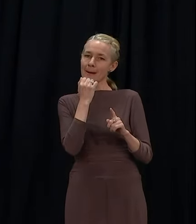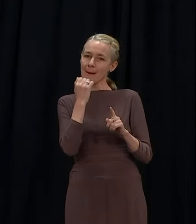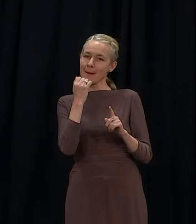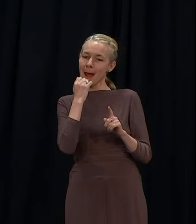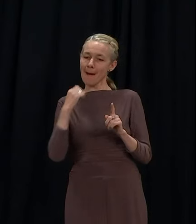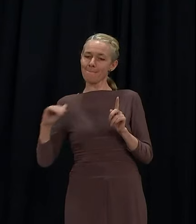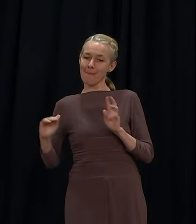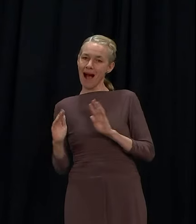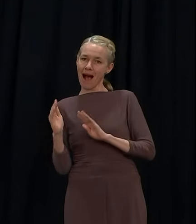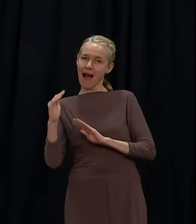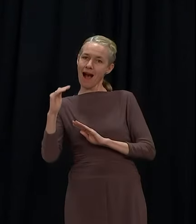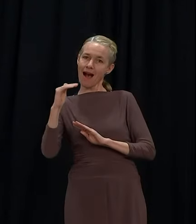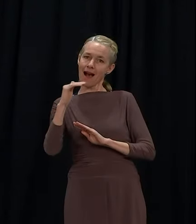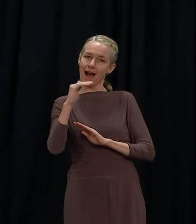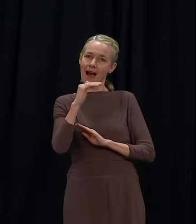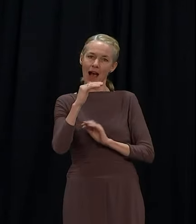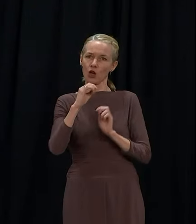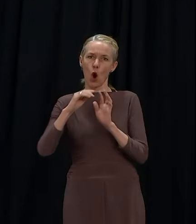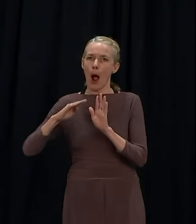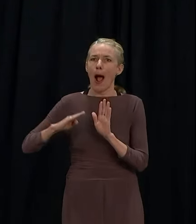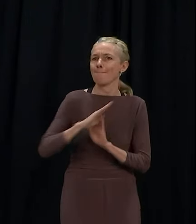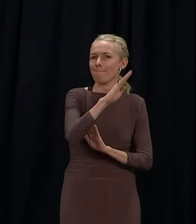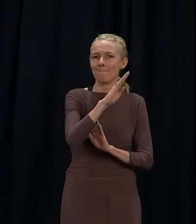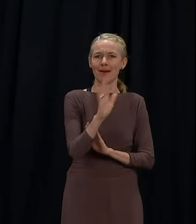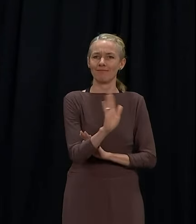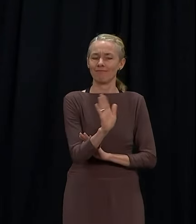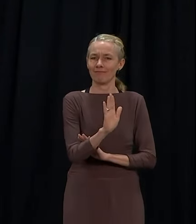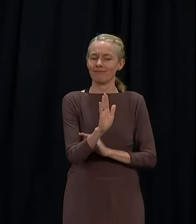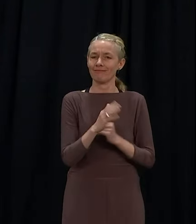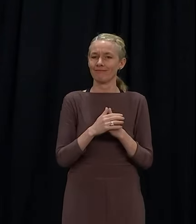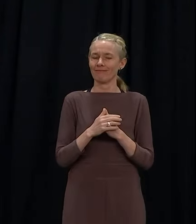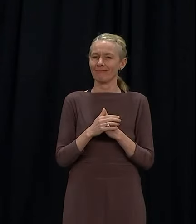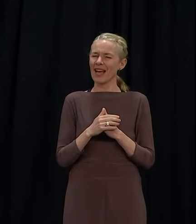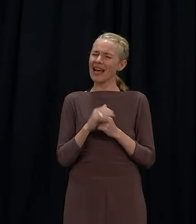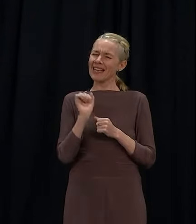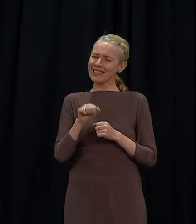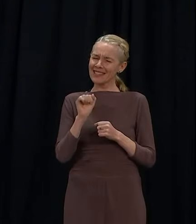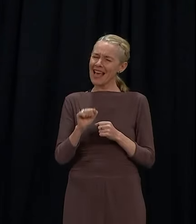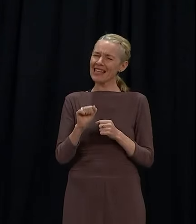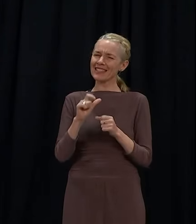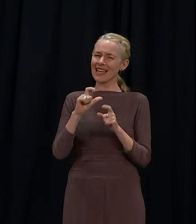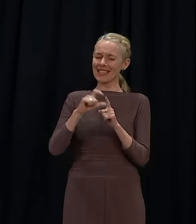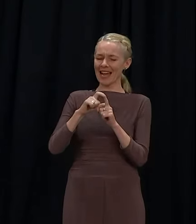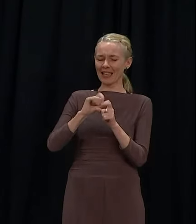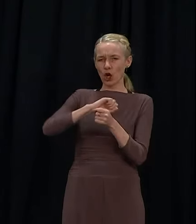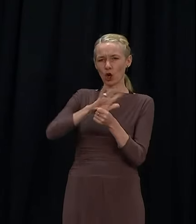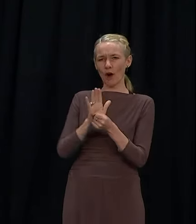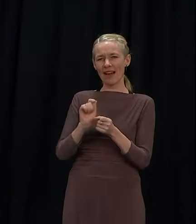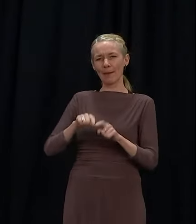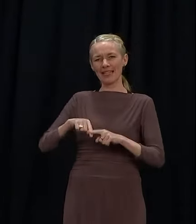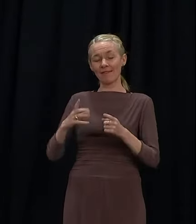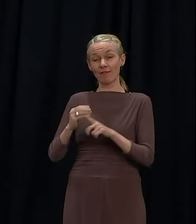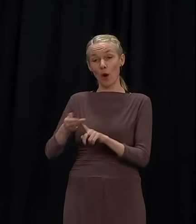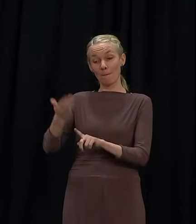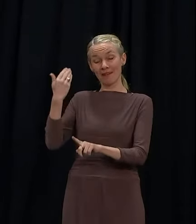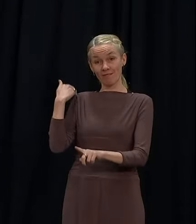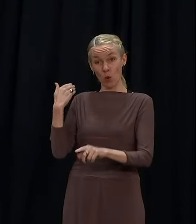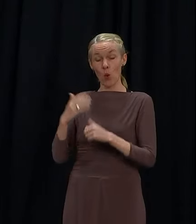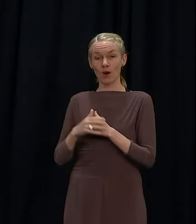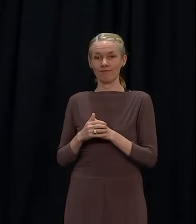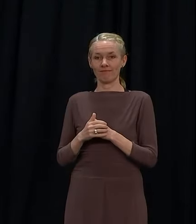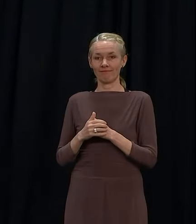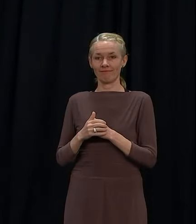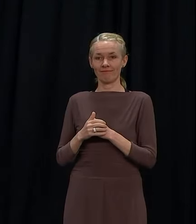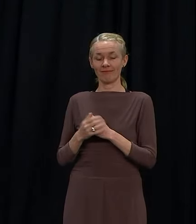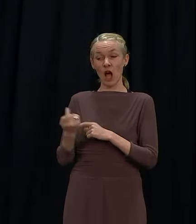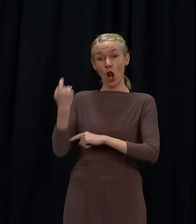that Delta is changing the way those numbers look. Previously, when you went into lockdown, anyone who might have had COVID but